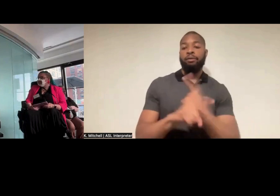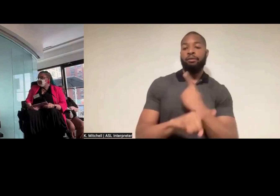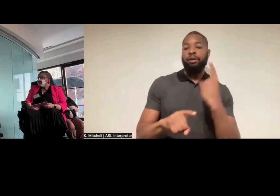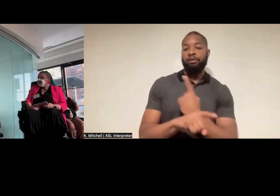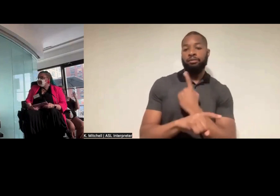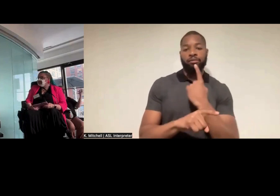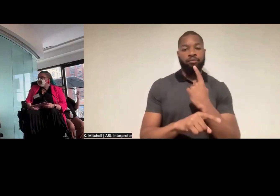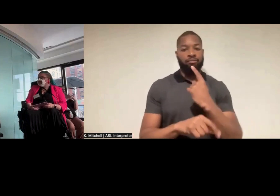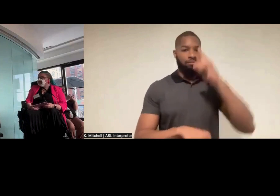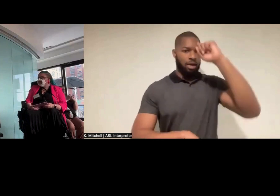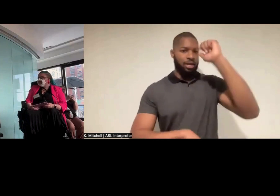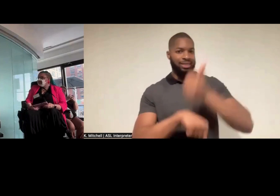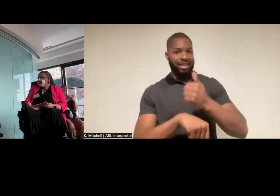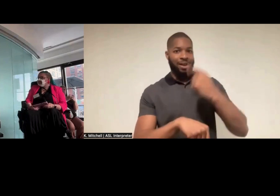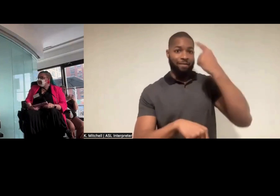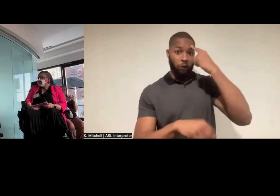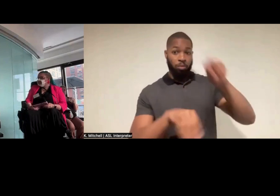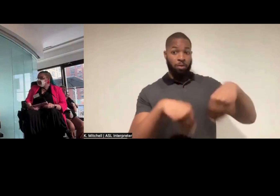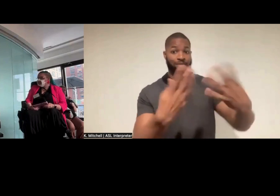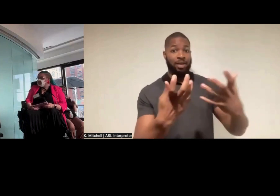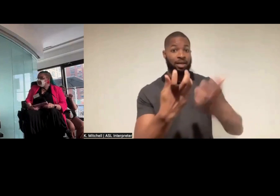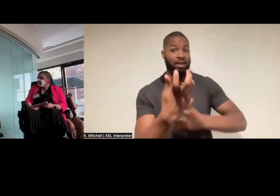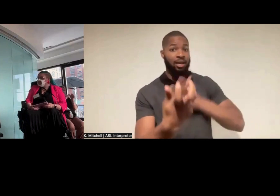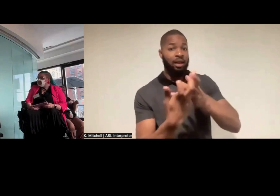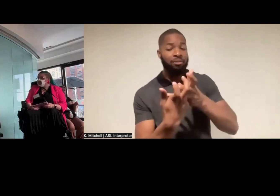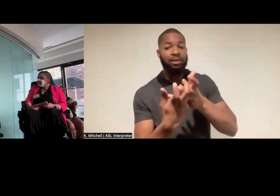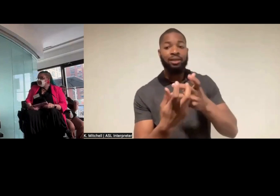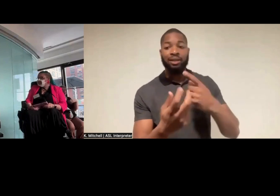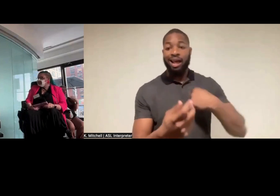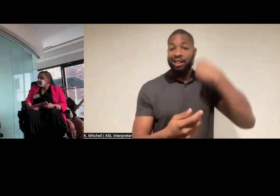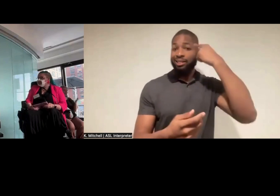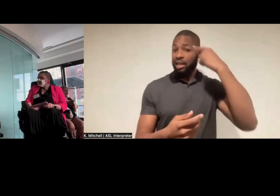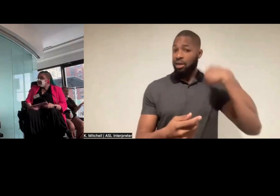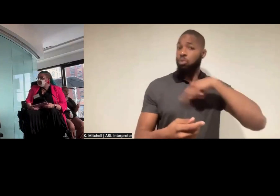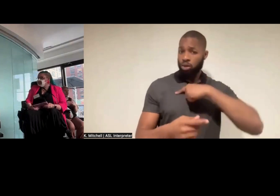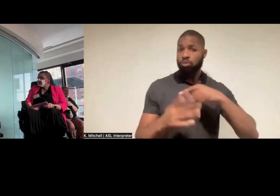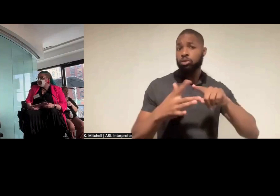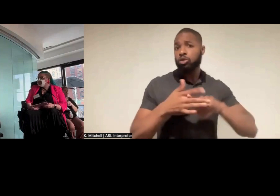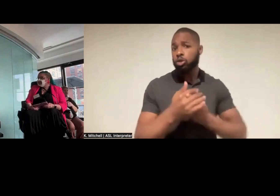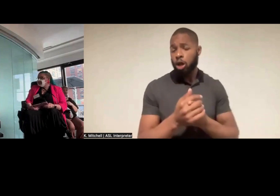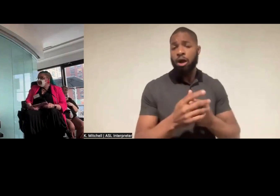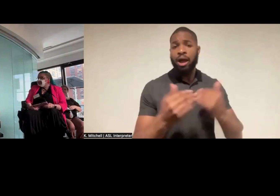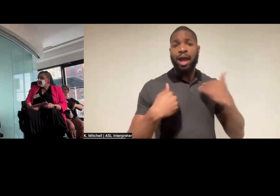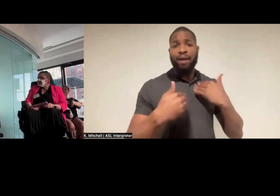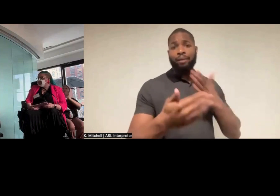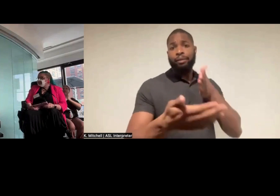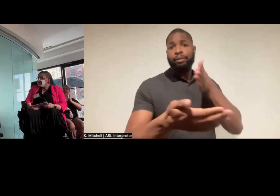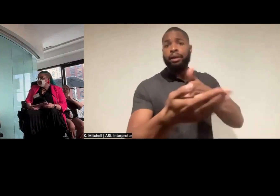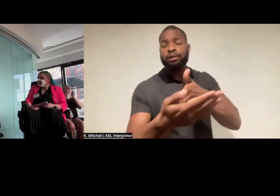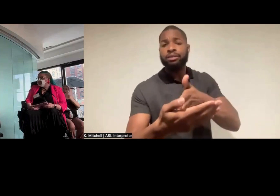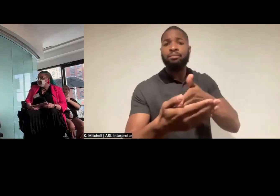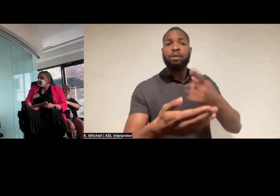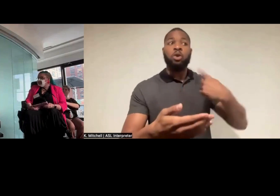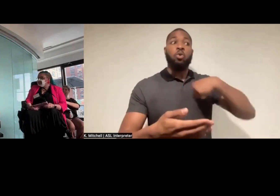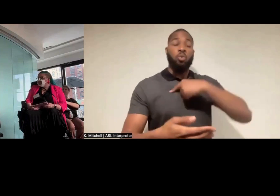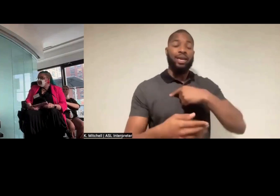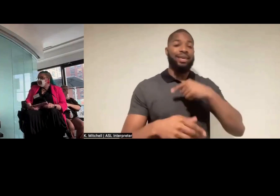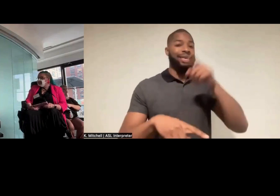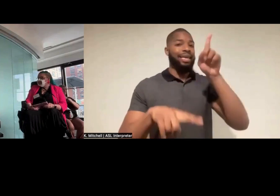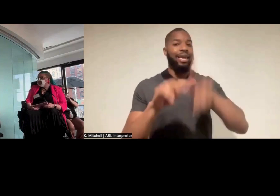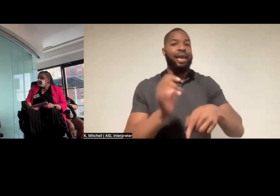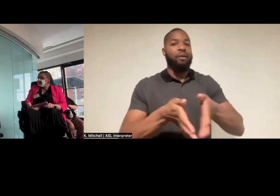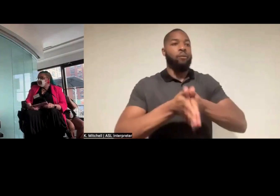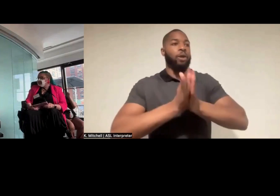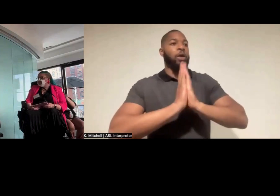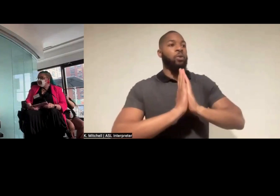accommodation, I think that we have to obviously continue to bring lawsuits so that we can demand change. if employers will not make the